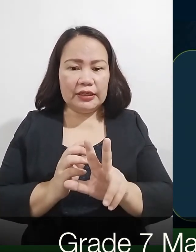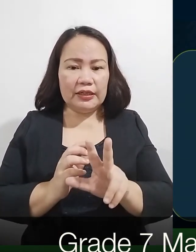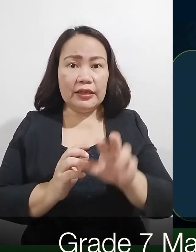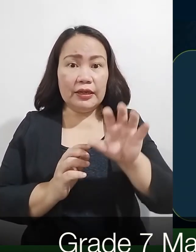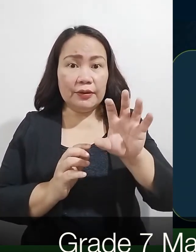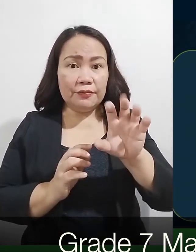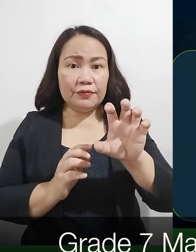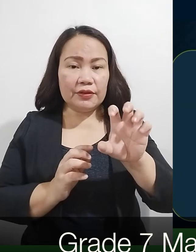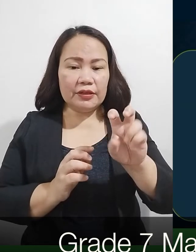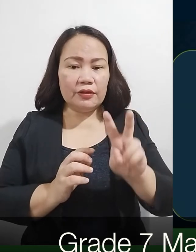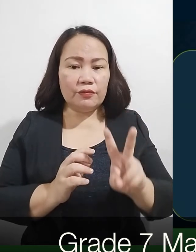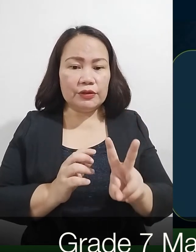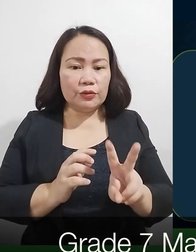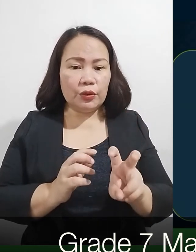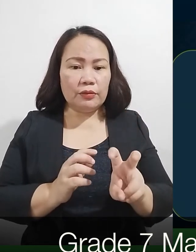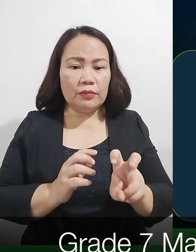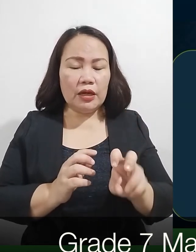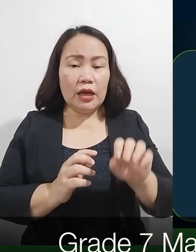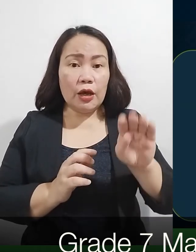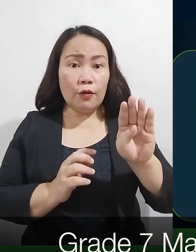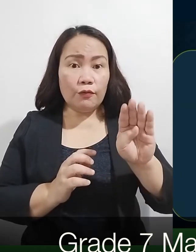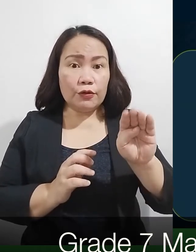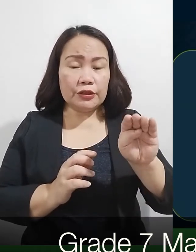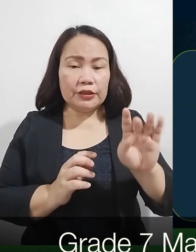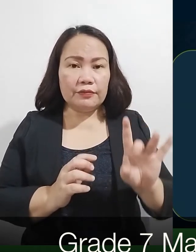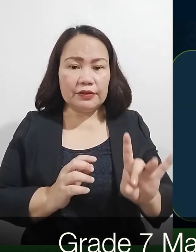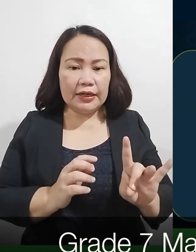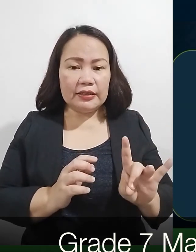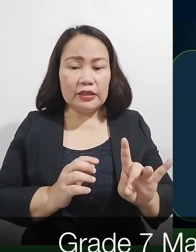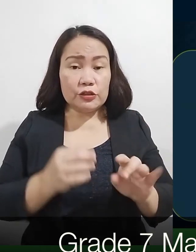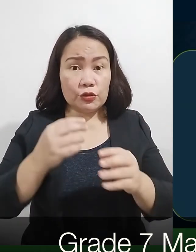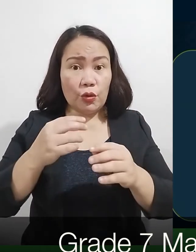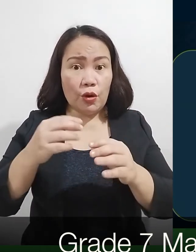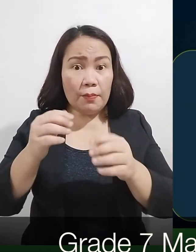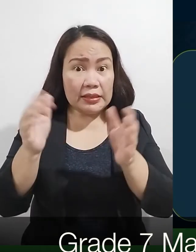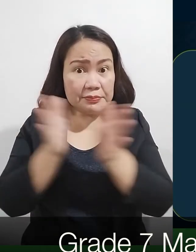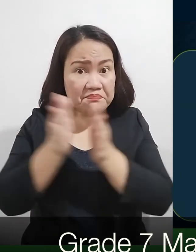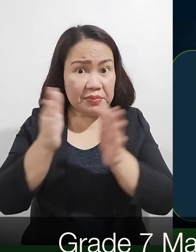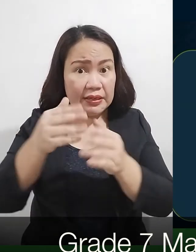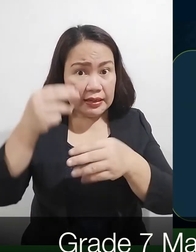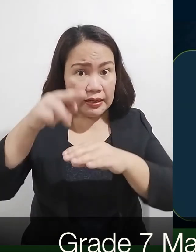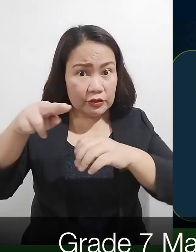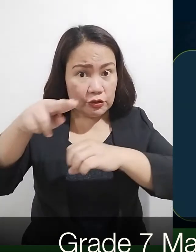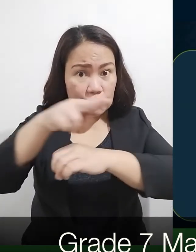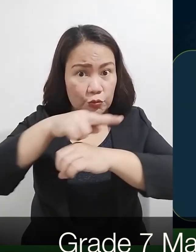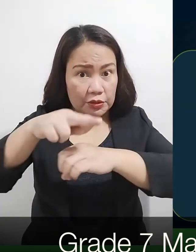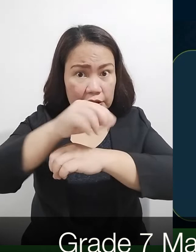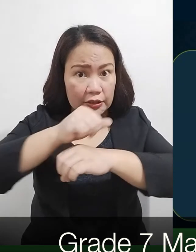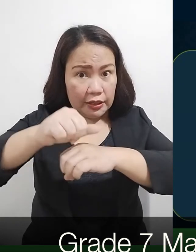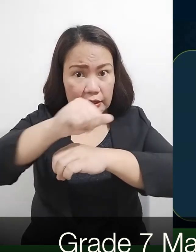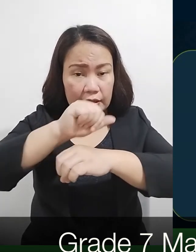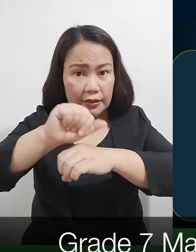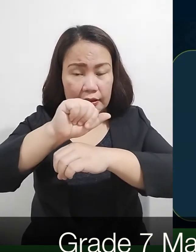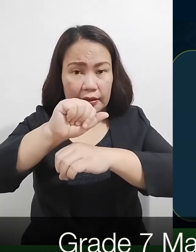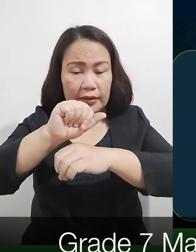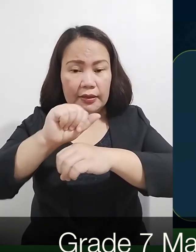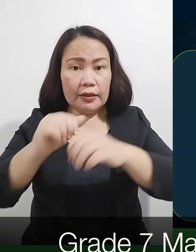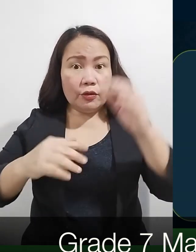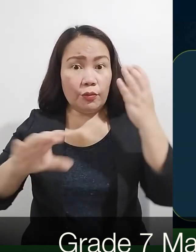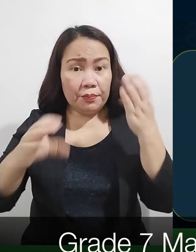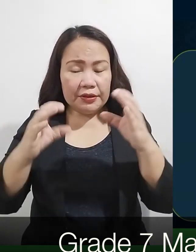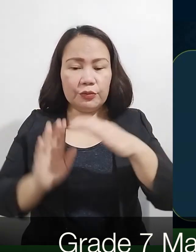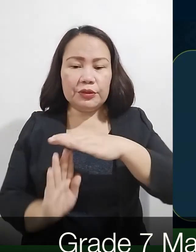over 8, still, we have A over B. Diba? So, we can still express this as A over B. So,